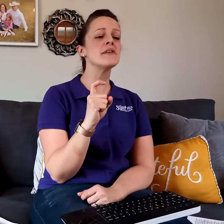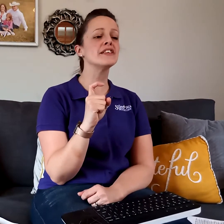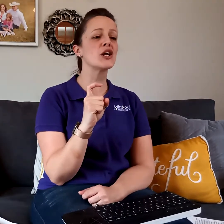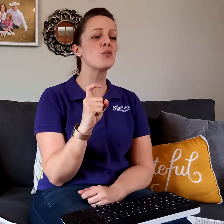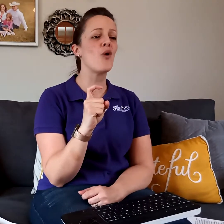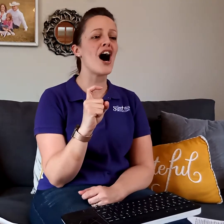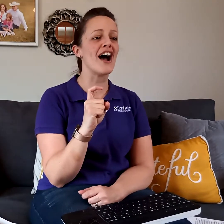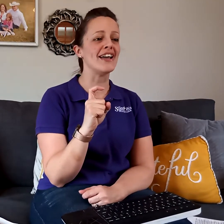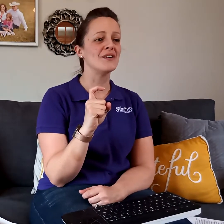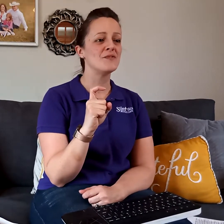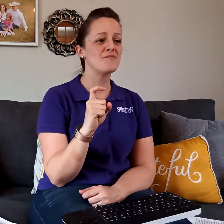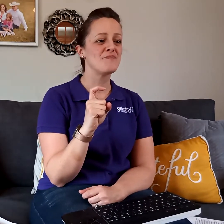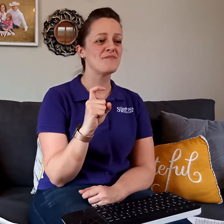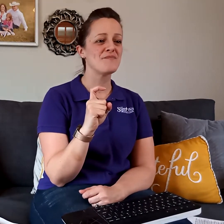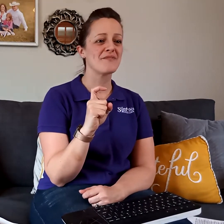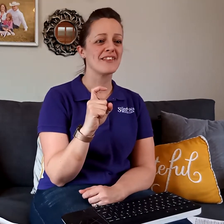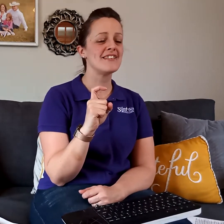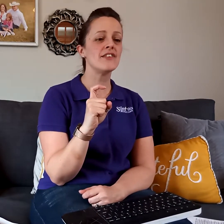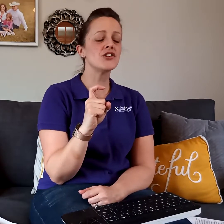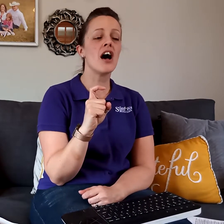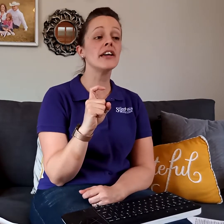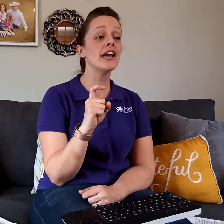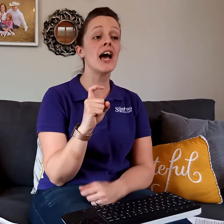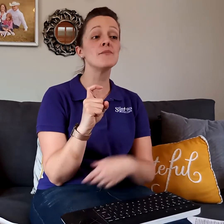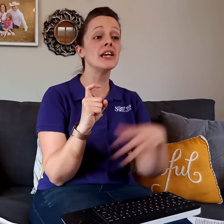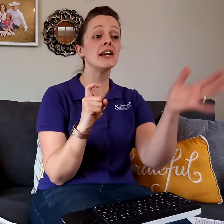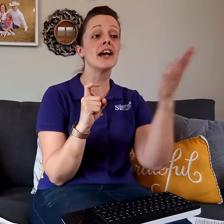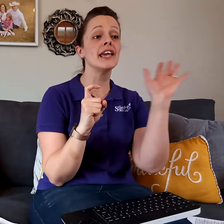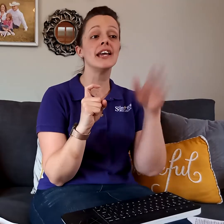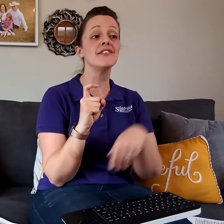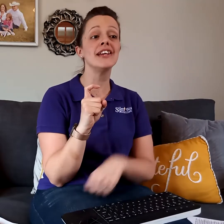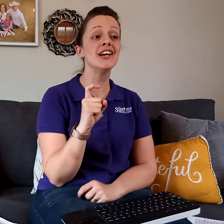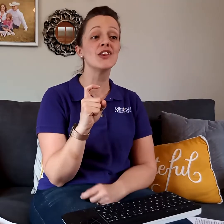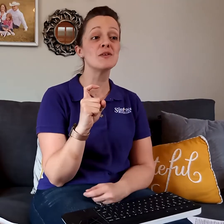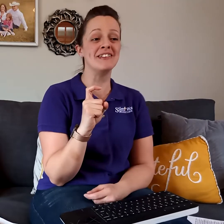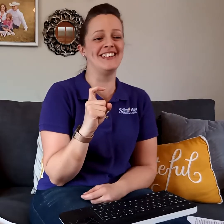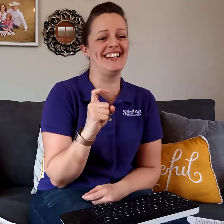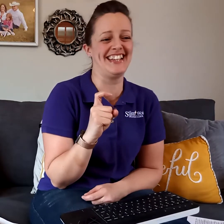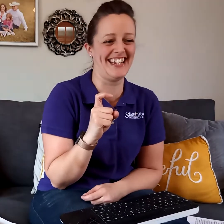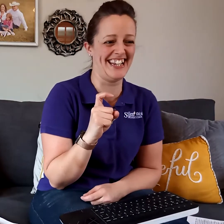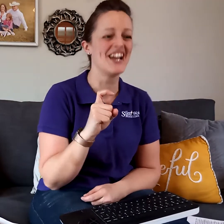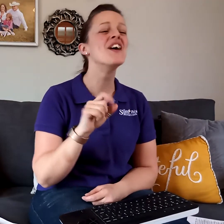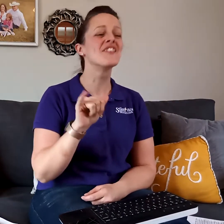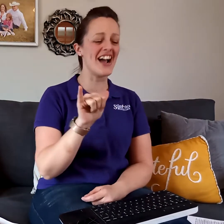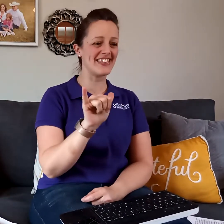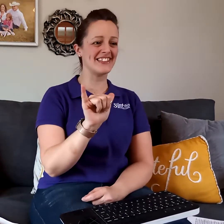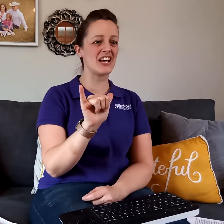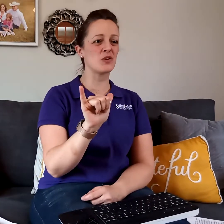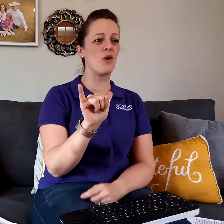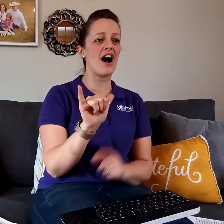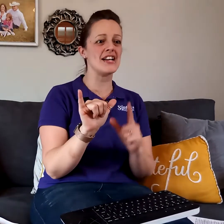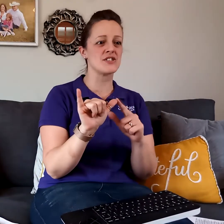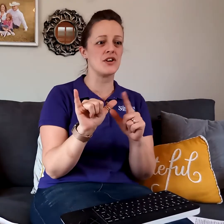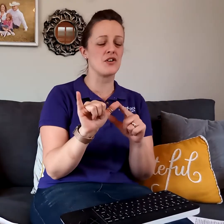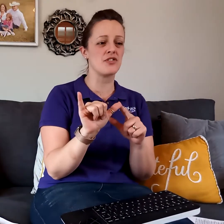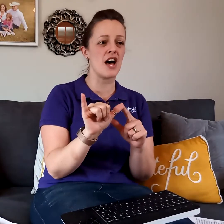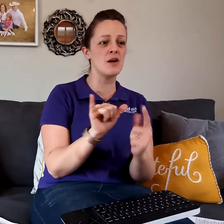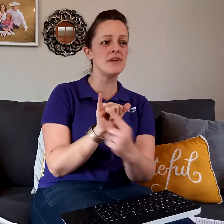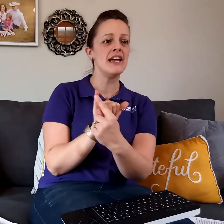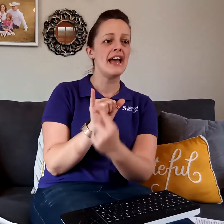letter Y. See, they're talking at me and I can't even hear them. Right, the letter Y. So your thumb and